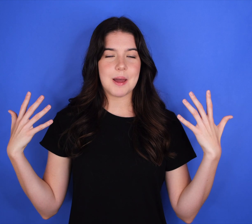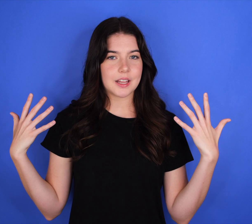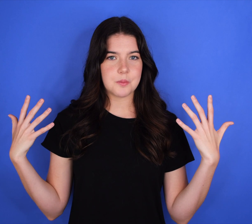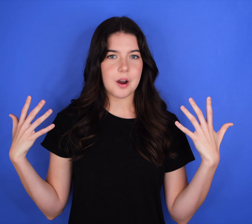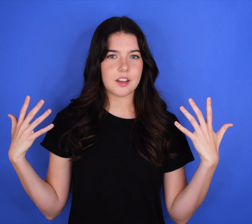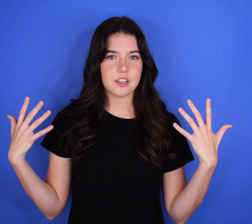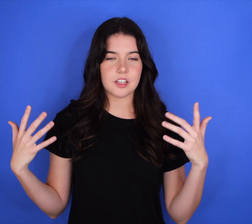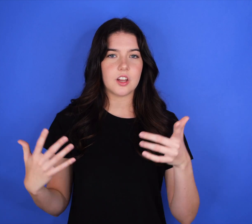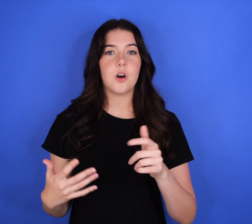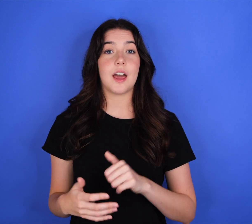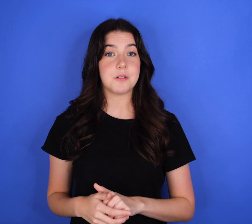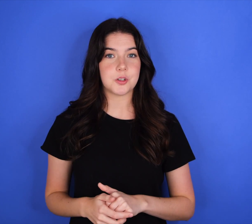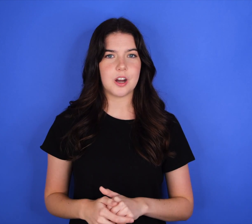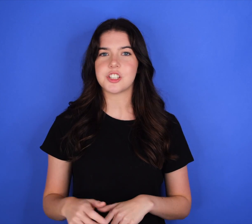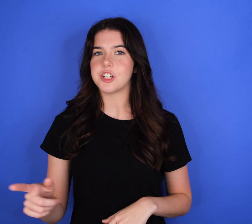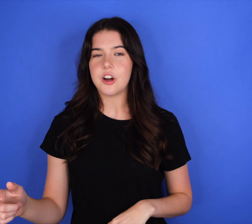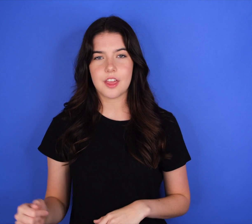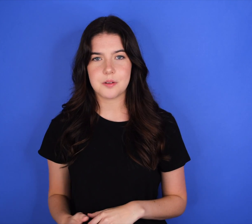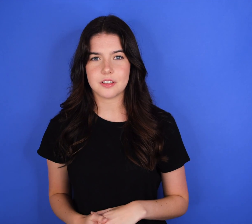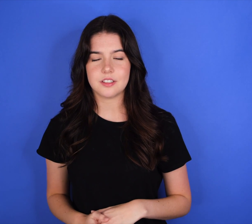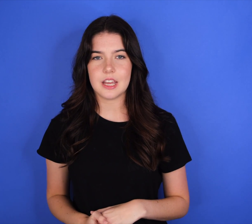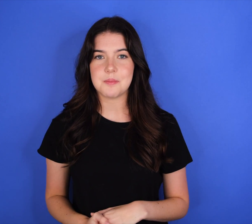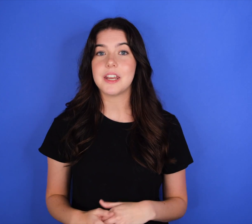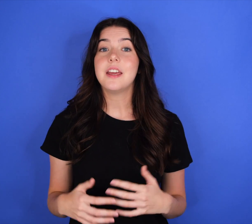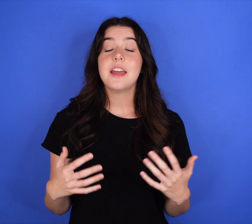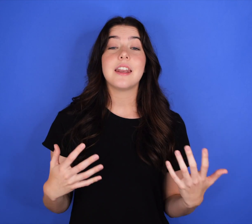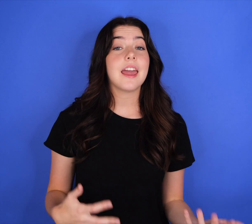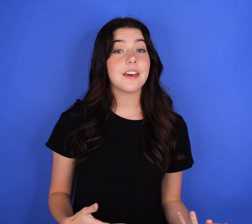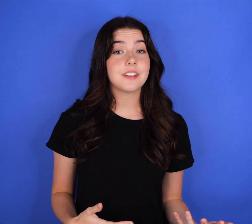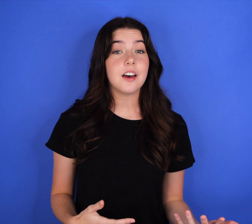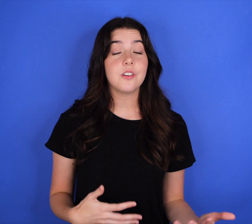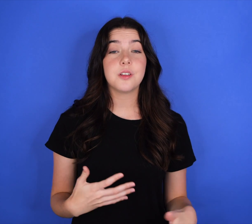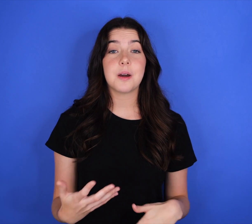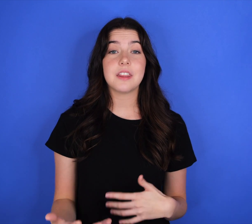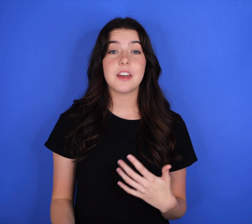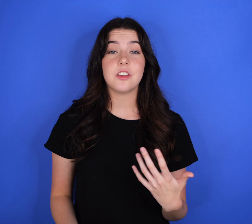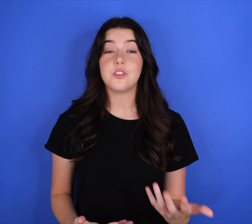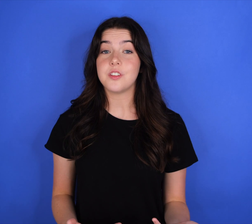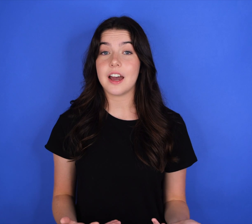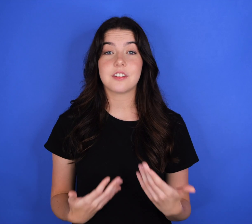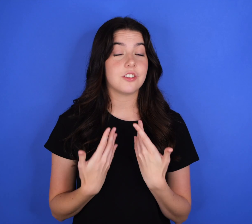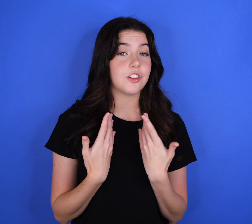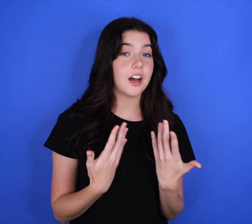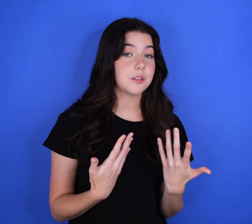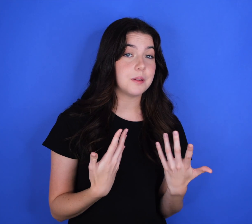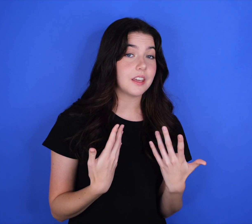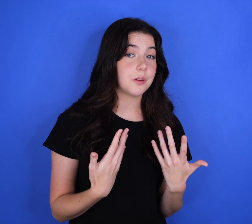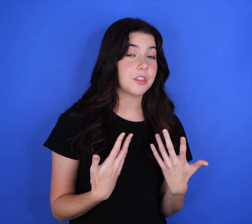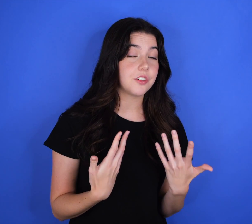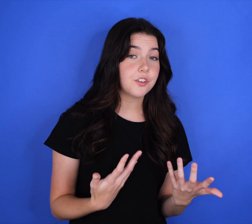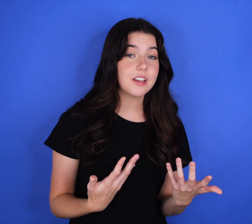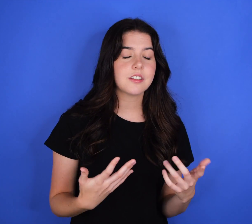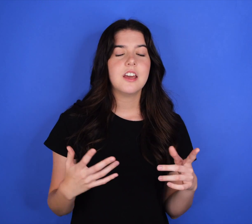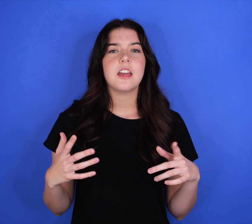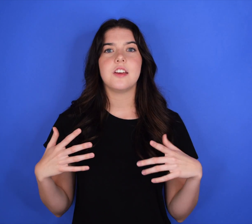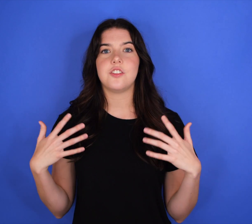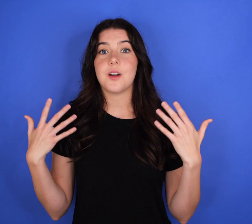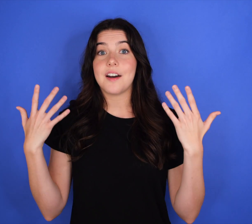automatically processing, oh, that was a question, oh, that was a statement. In ASL, the way that you do that, since you're not speaking with your voice, is you have